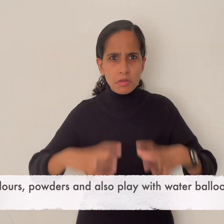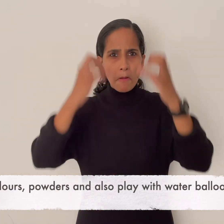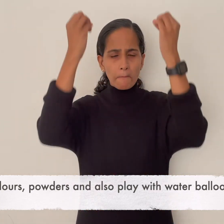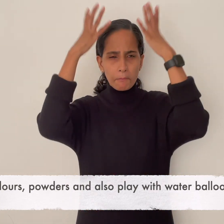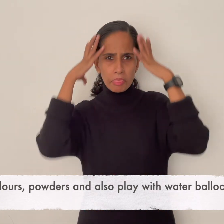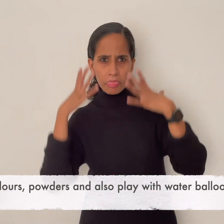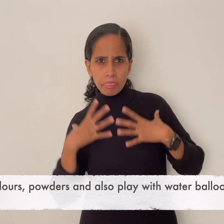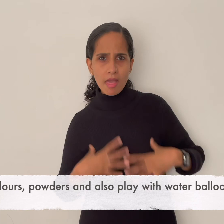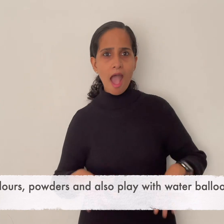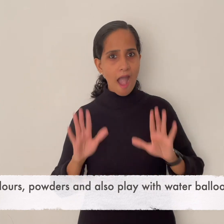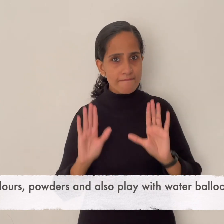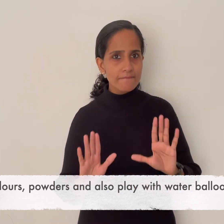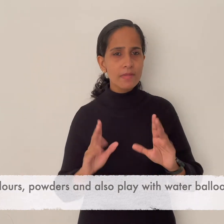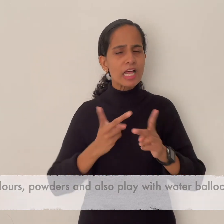and enjoy themselves a lot.